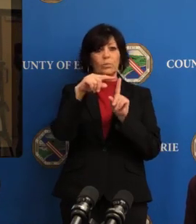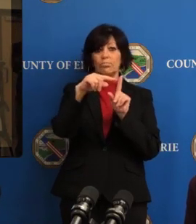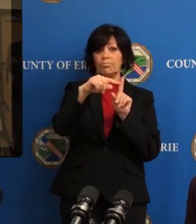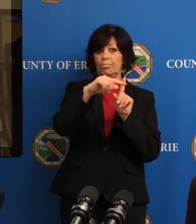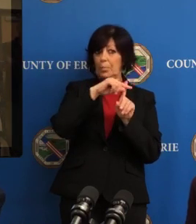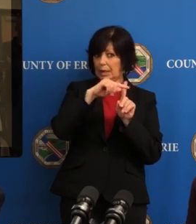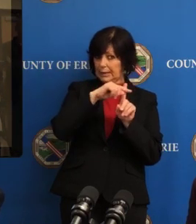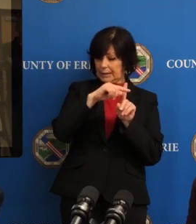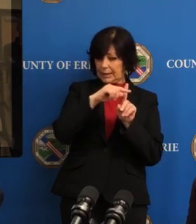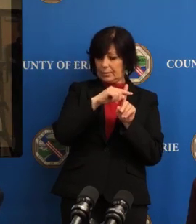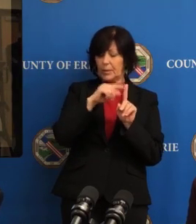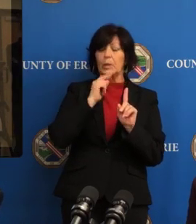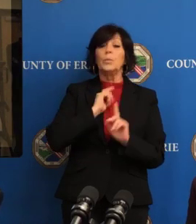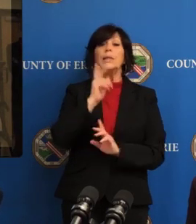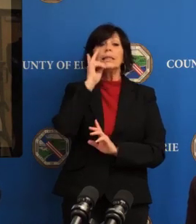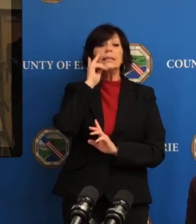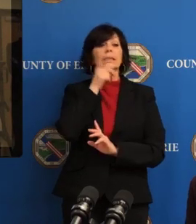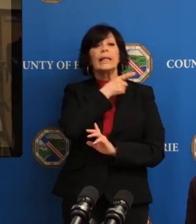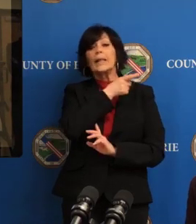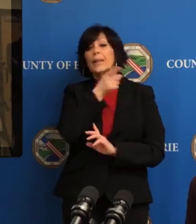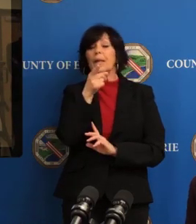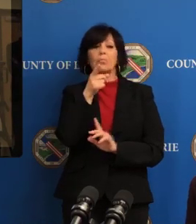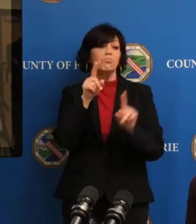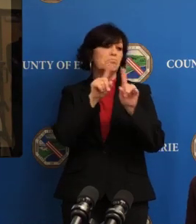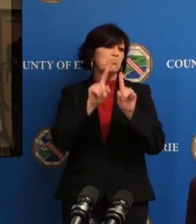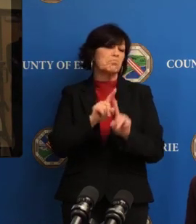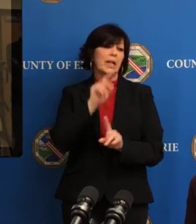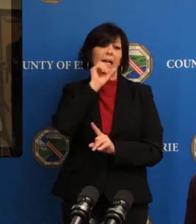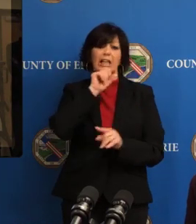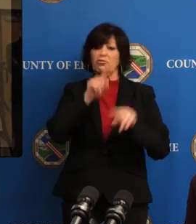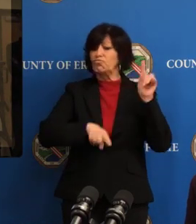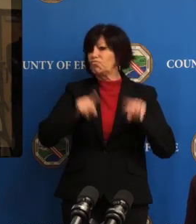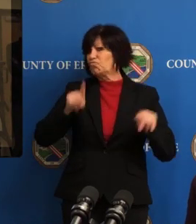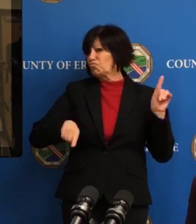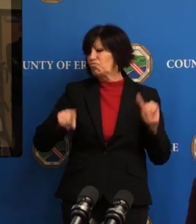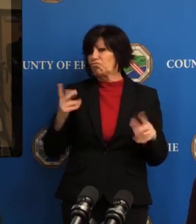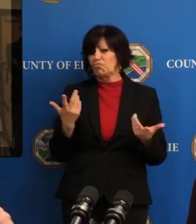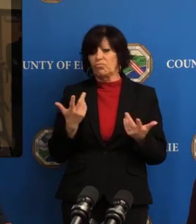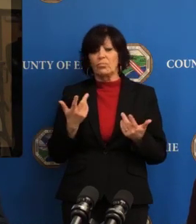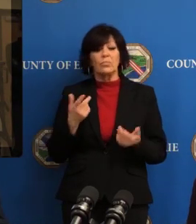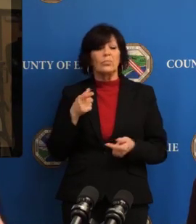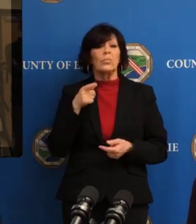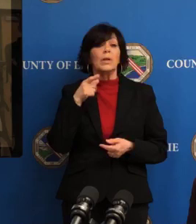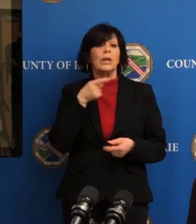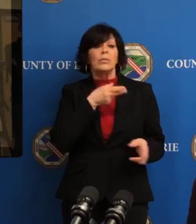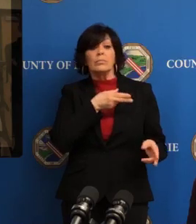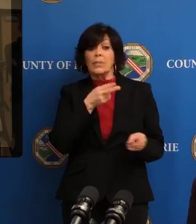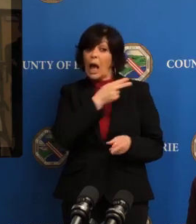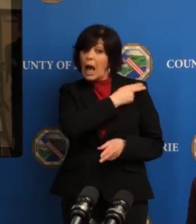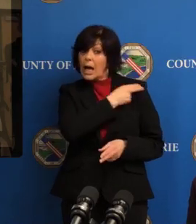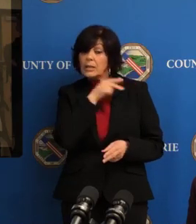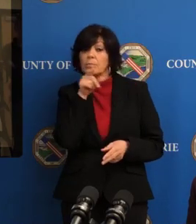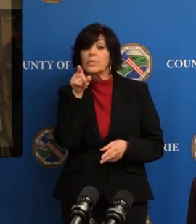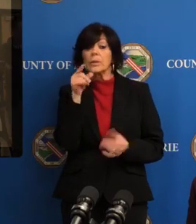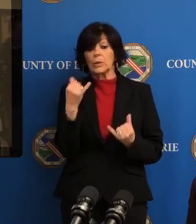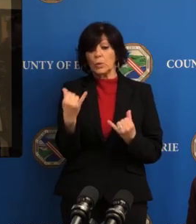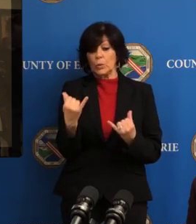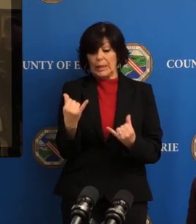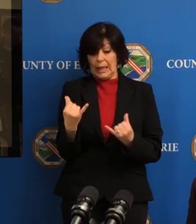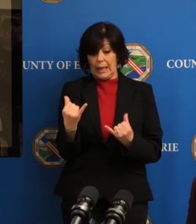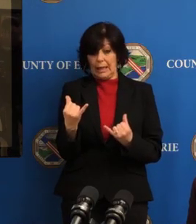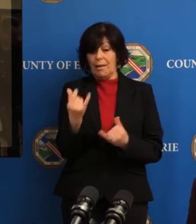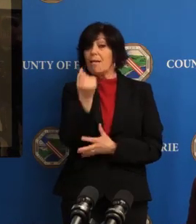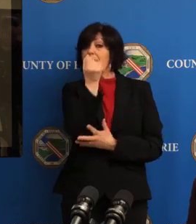positive, we see them in a variety of age ranges. And among the hospitalized patients, today there